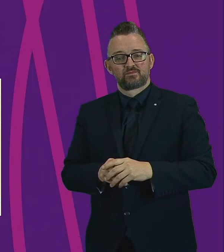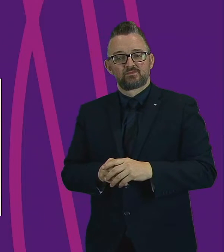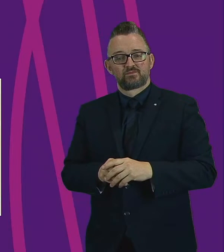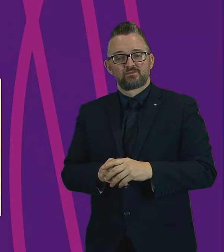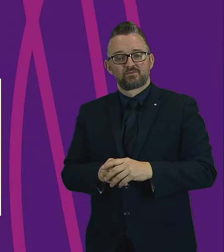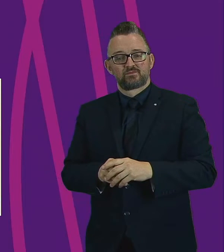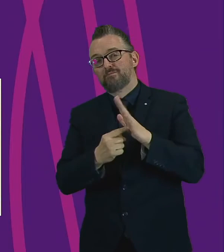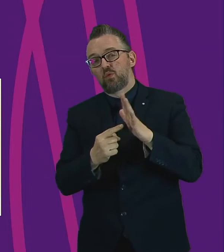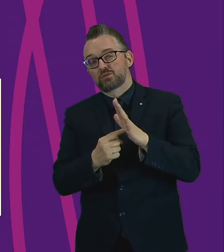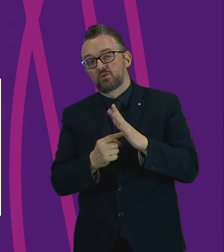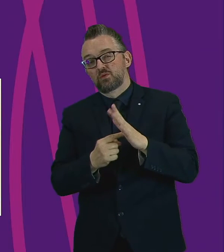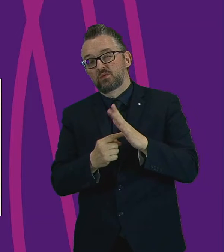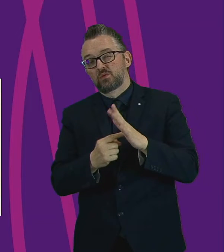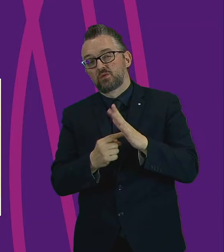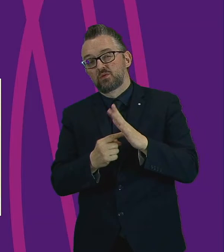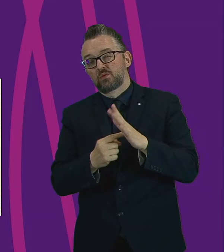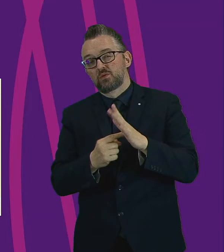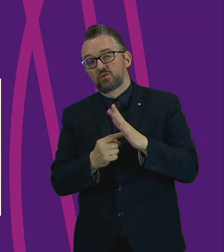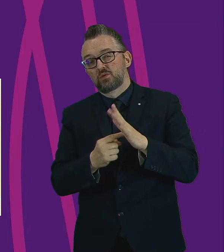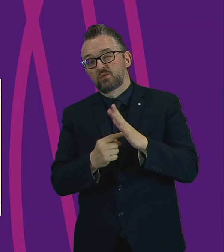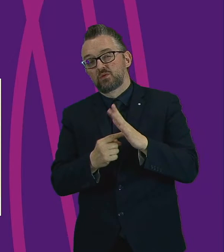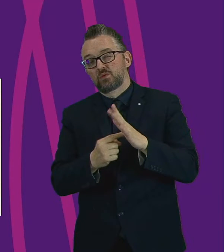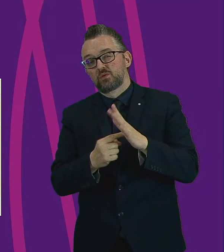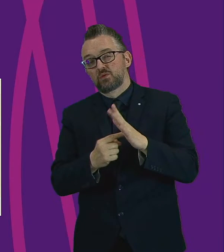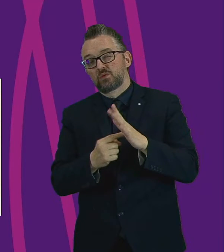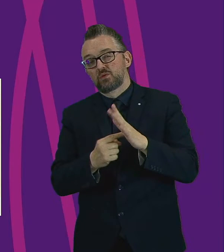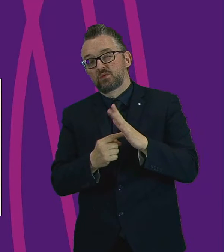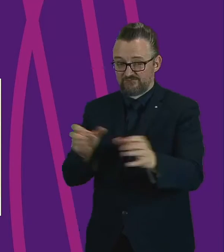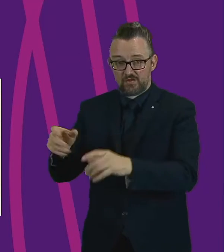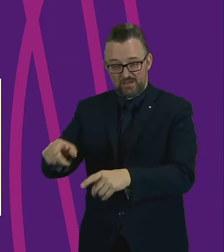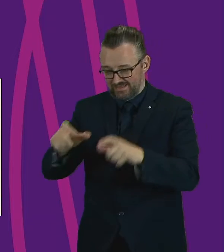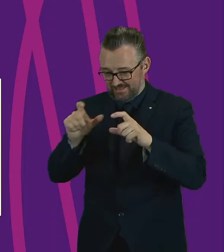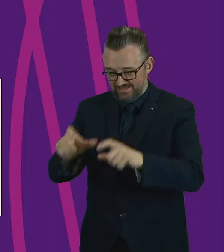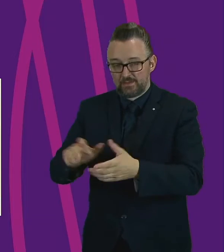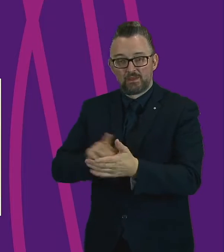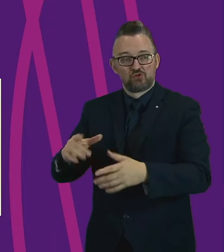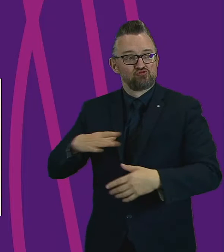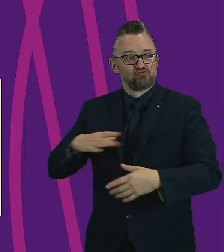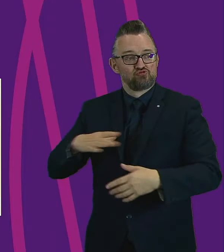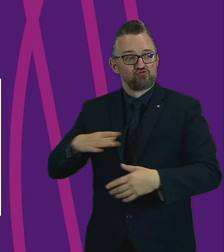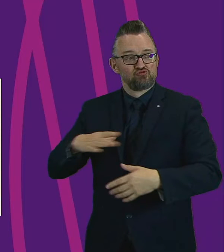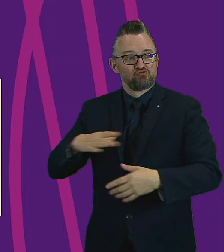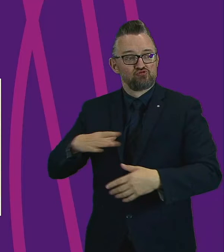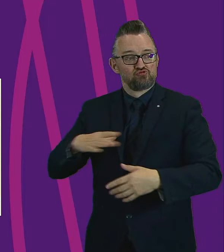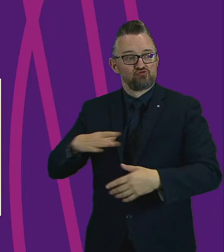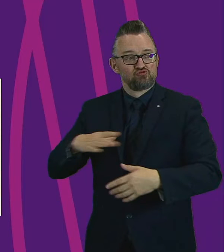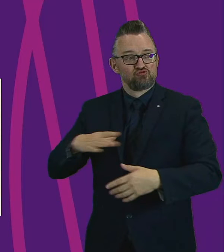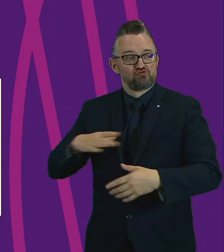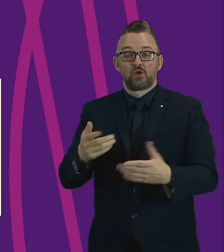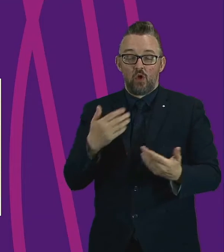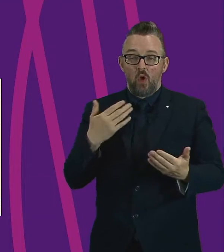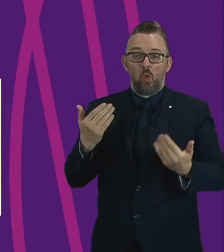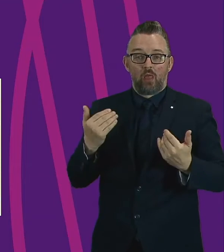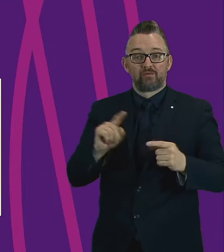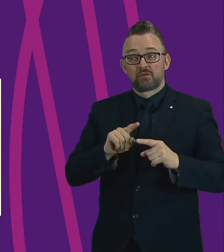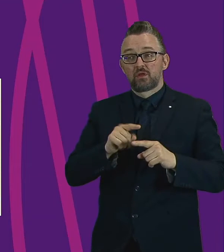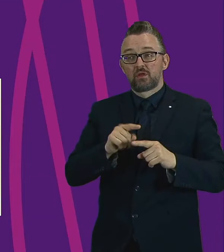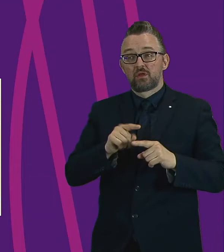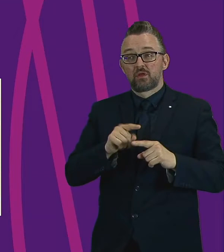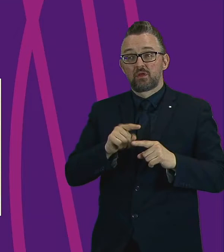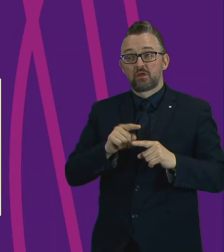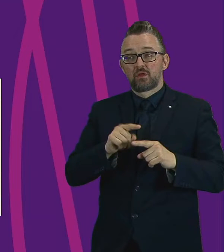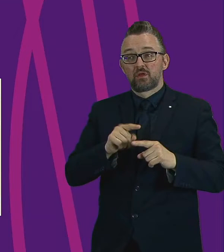importantly, it ensures we retain our skilled workforce who are willing and ready to get back to work. And this will be as a welcome relief for